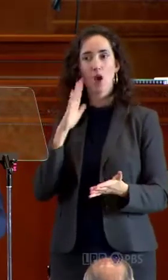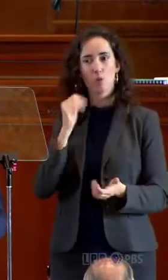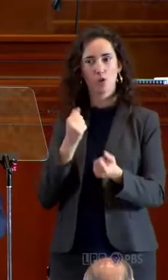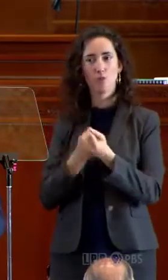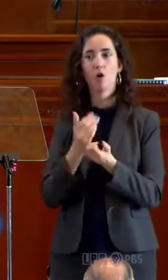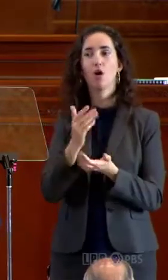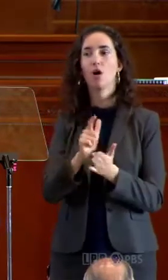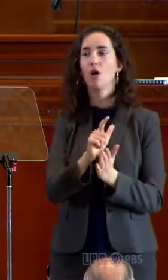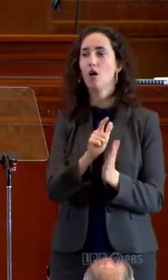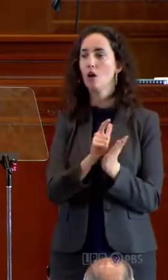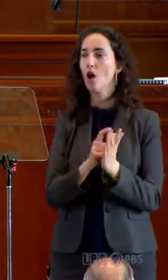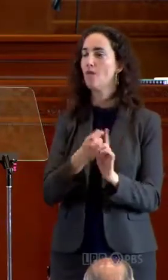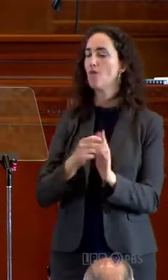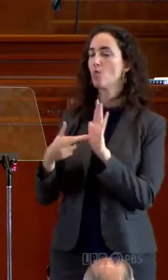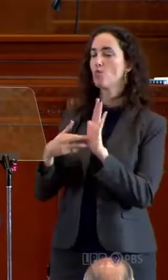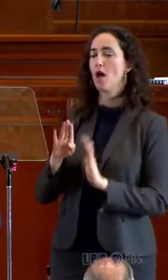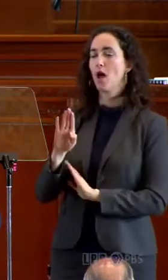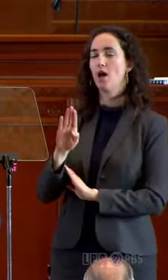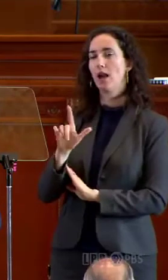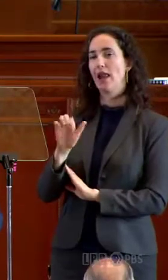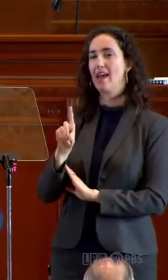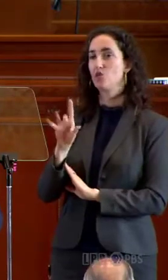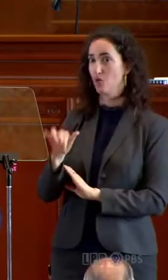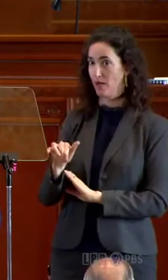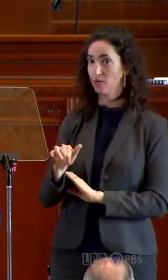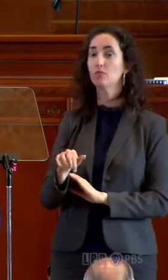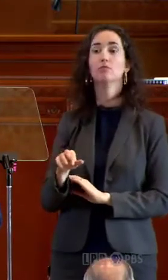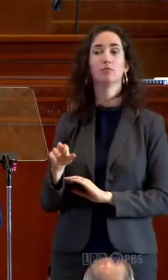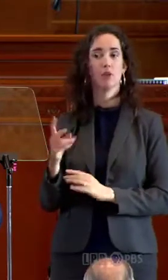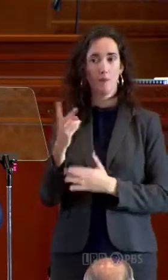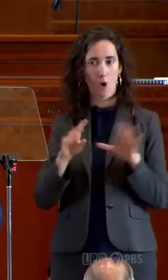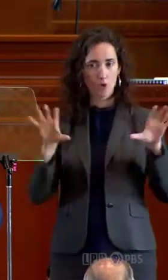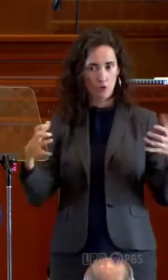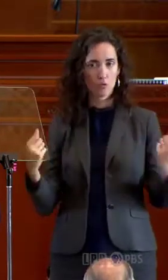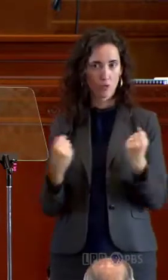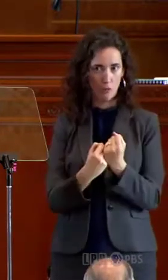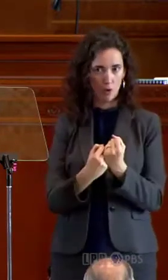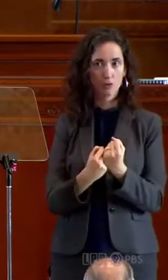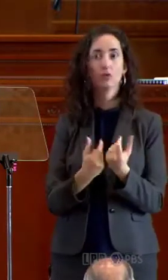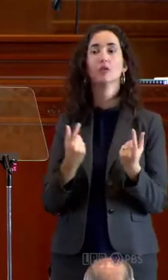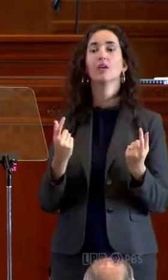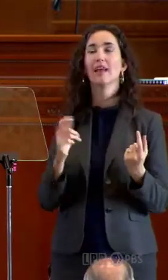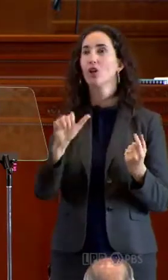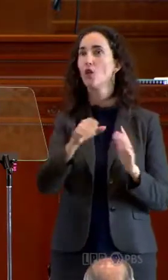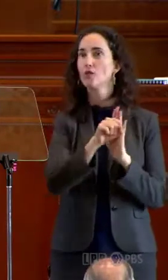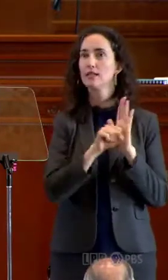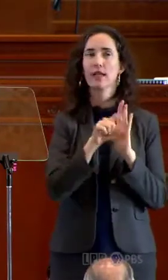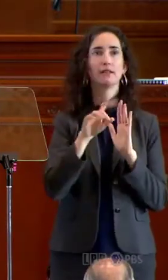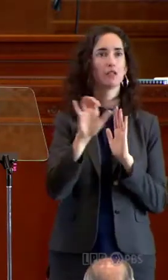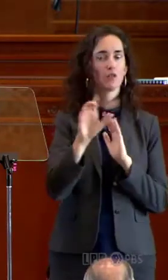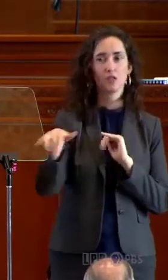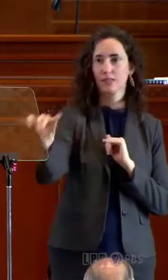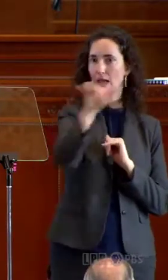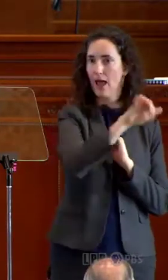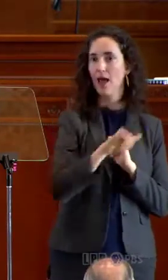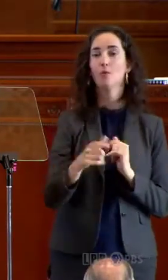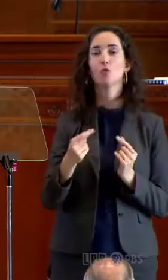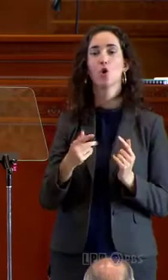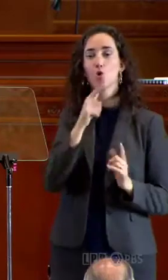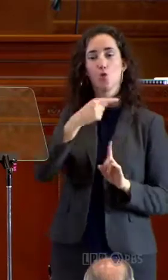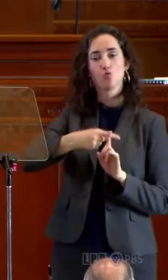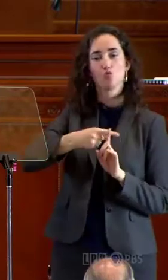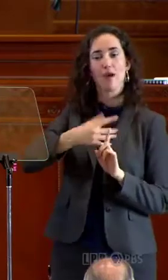by Representative Landry that is bipartisan support and emulates that of other Southern conservative states that will strengthen tenant protections